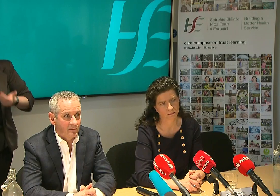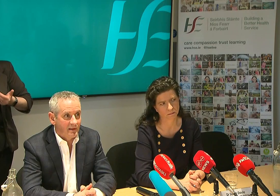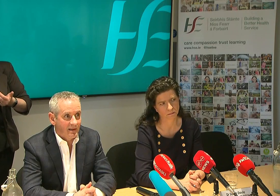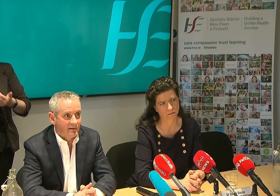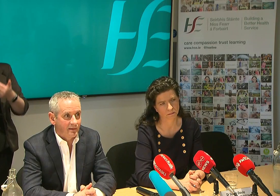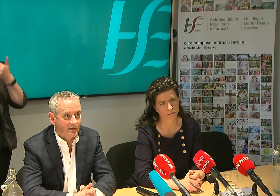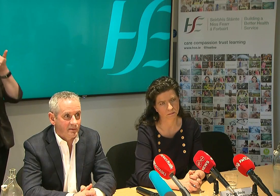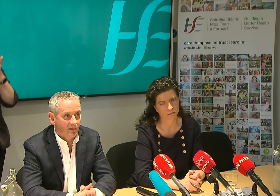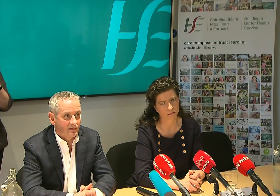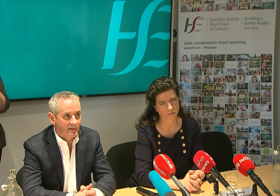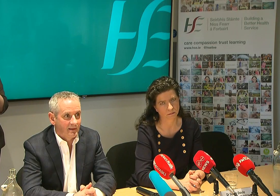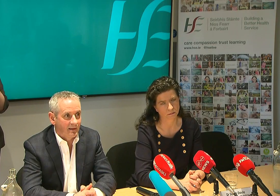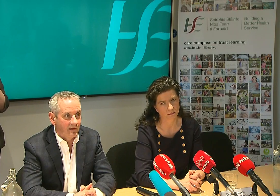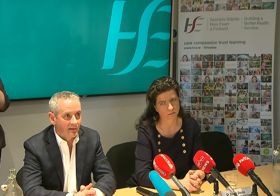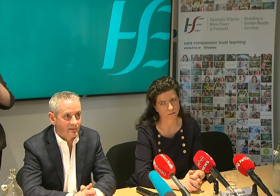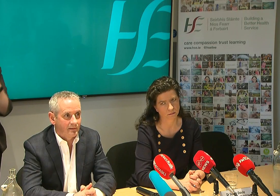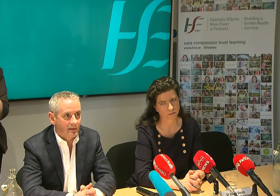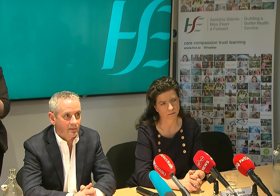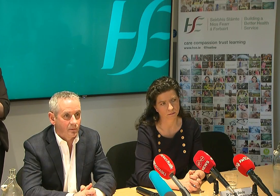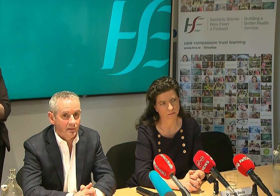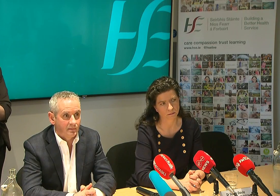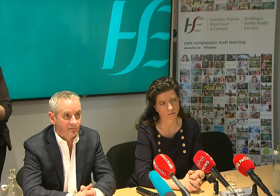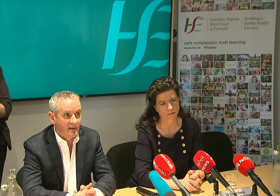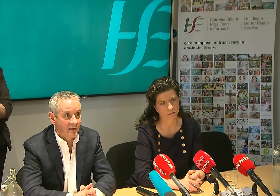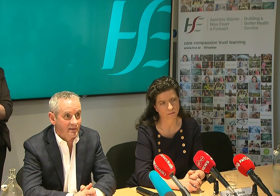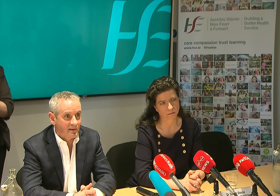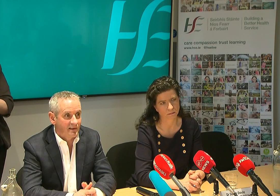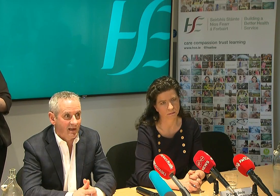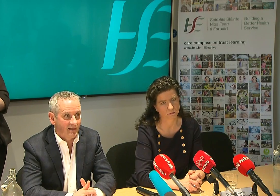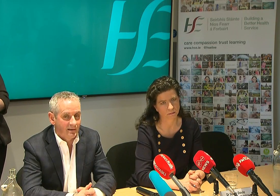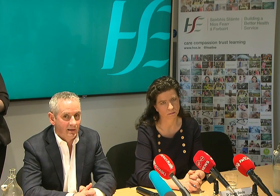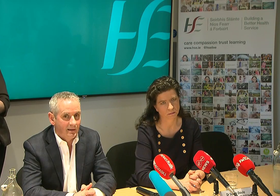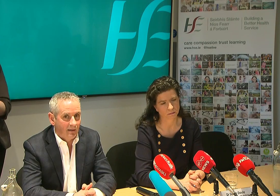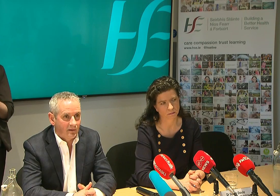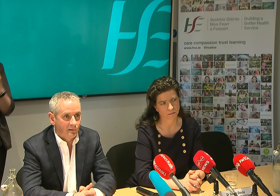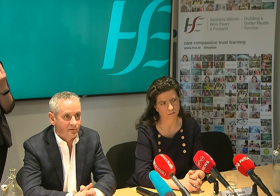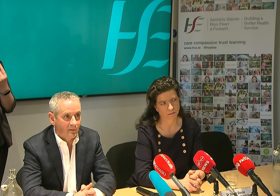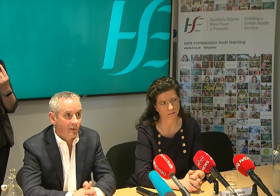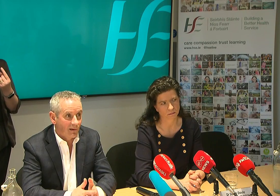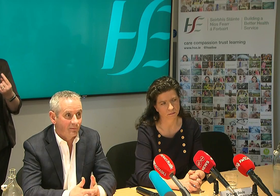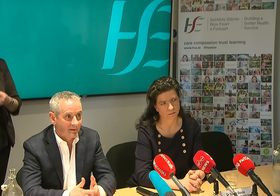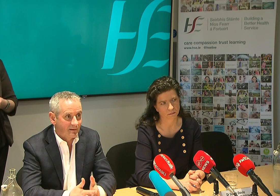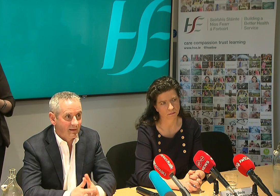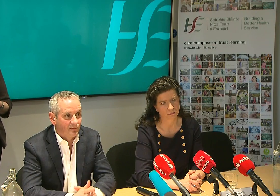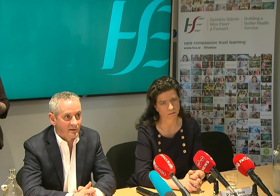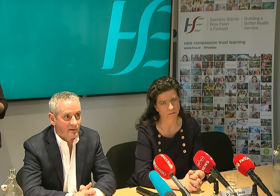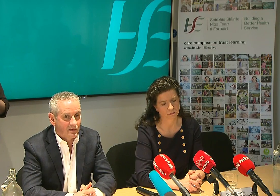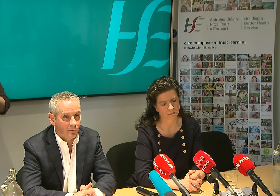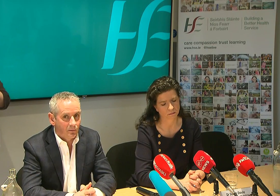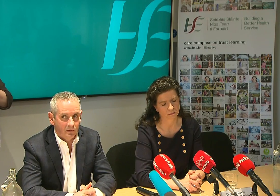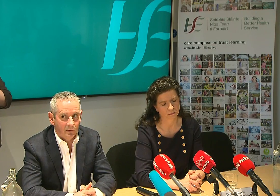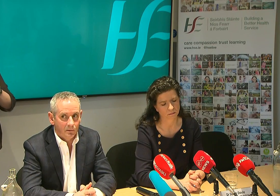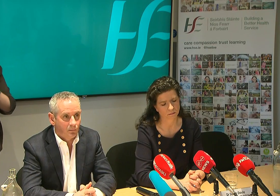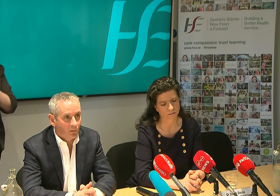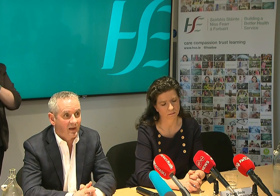good community ethos and spirit in Ireland. You know, it quite differentiates us, and I say that having come from a local government position.